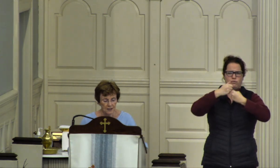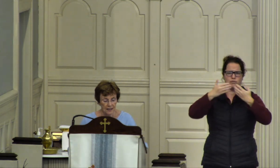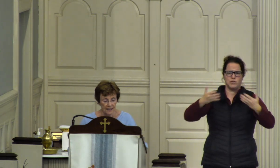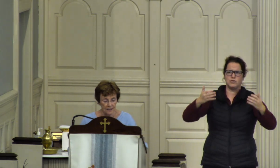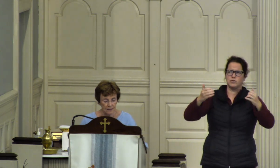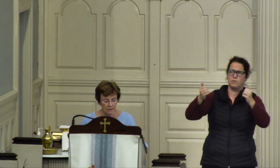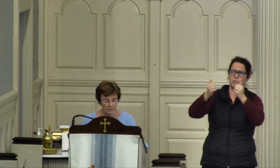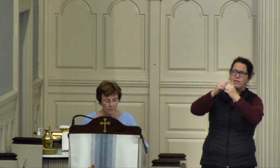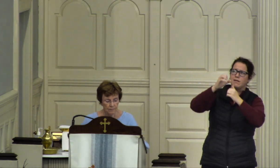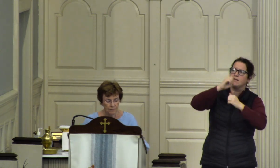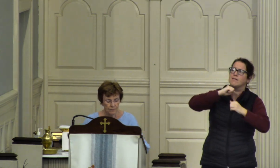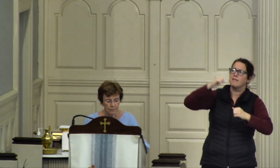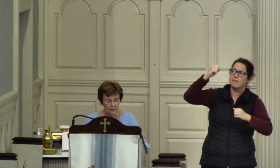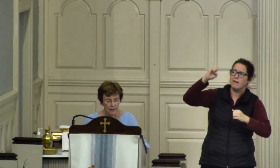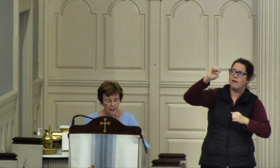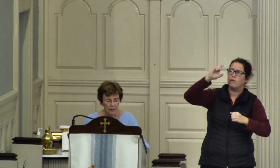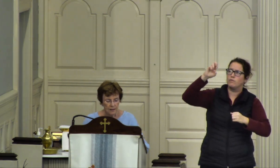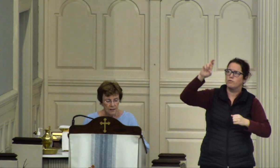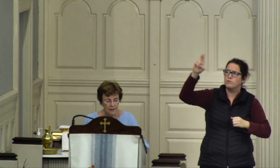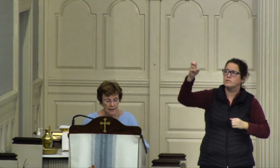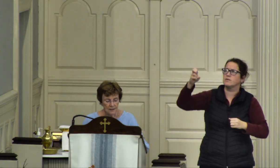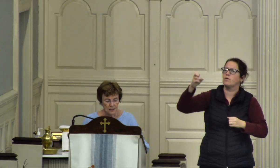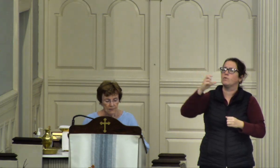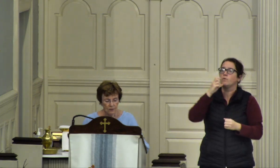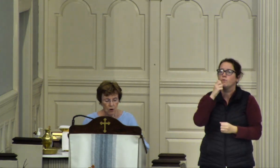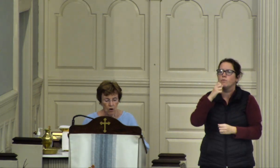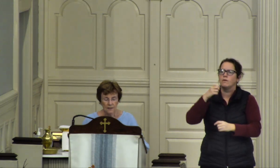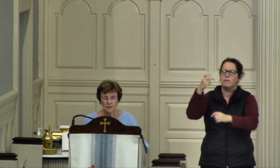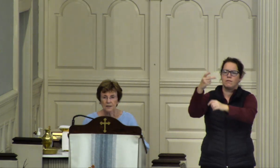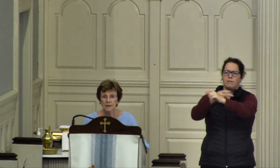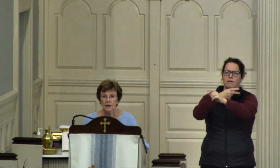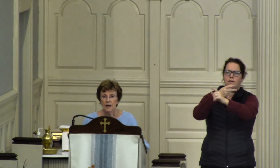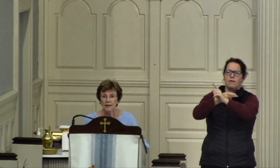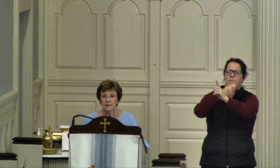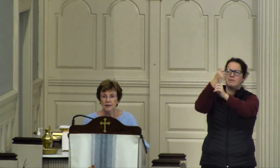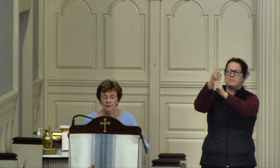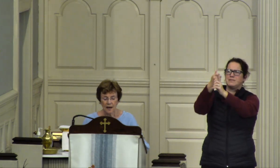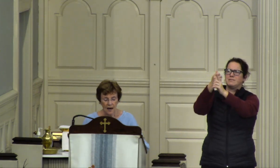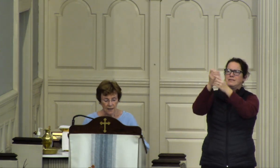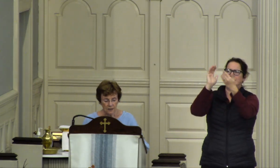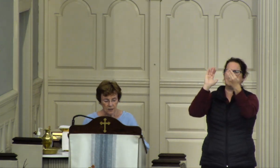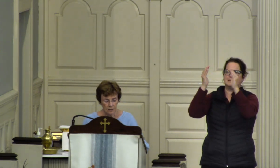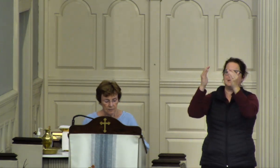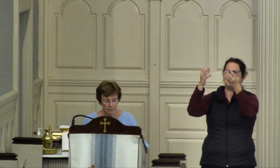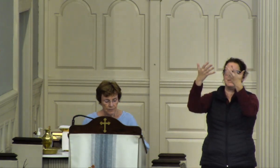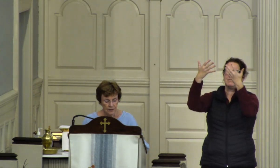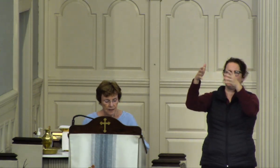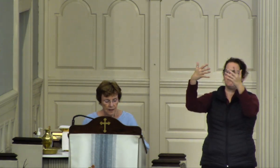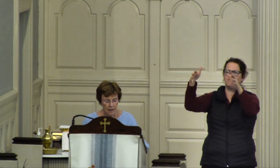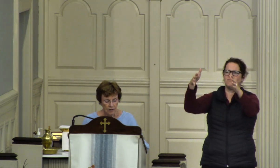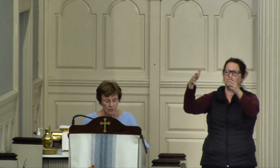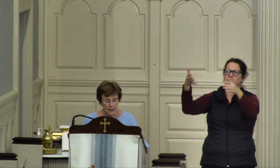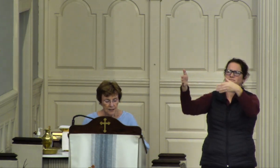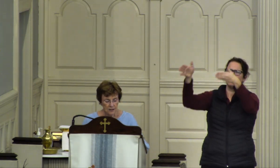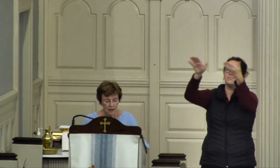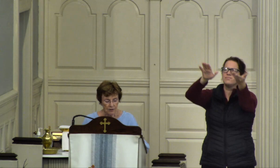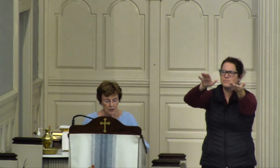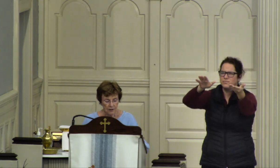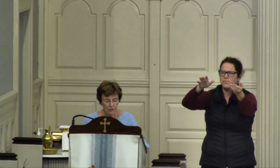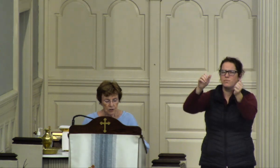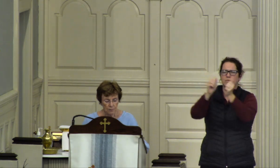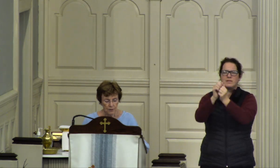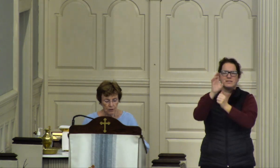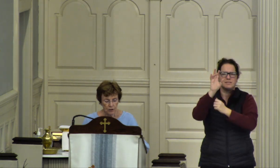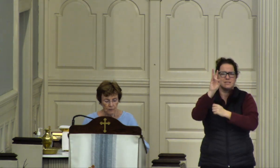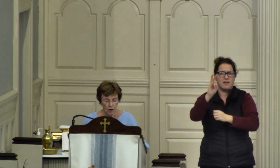been slain. He had seven horns and seven eyes. These are the